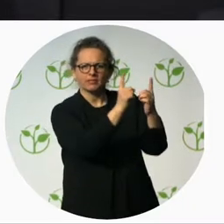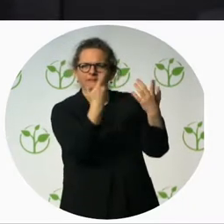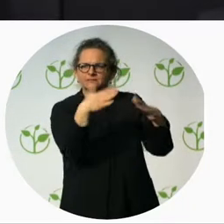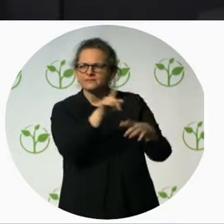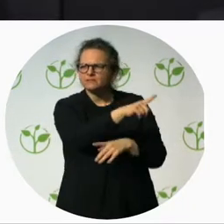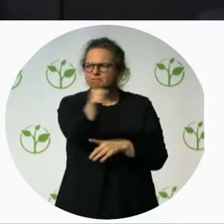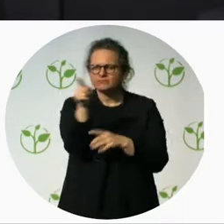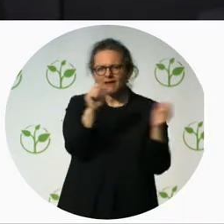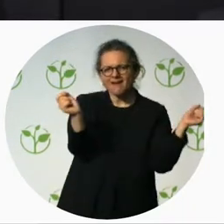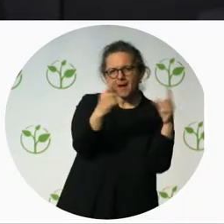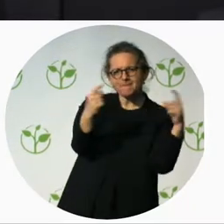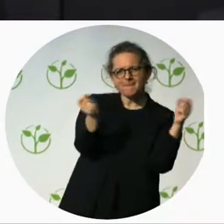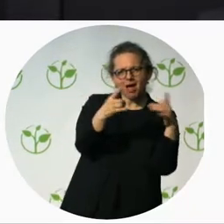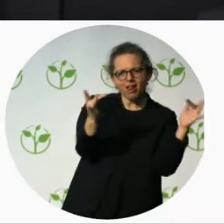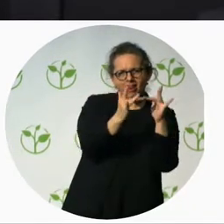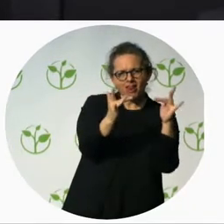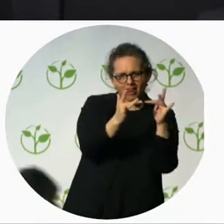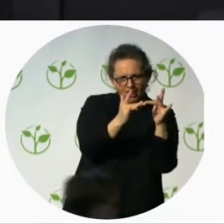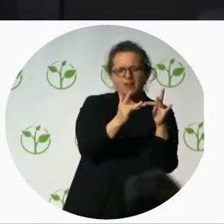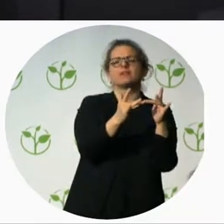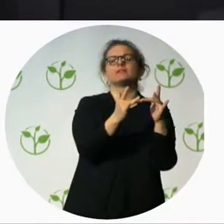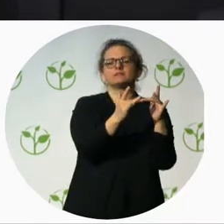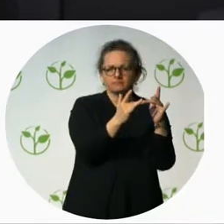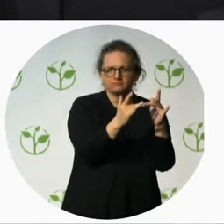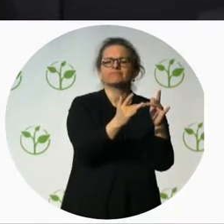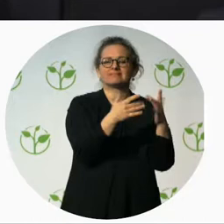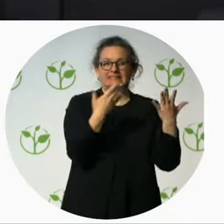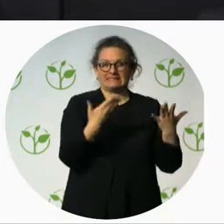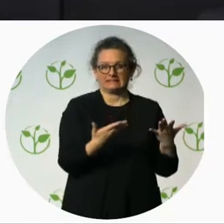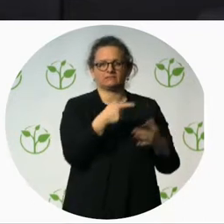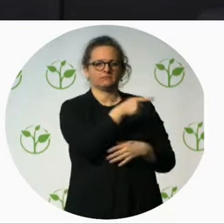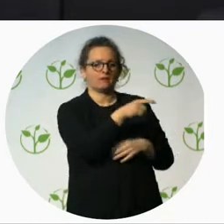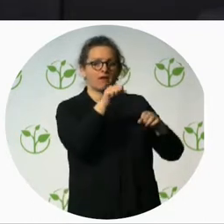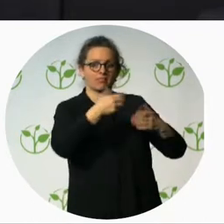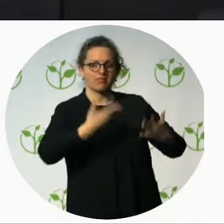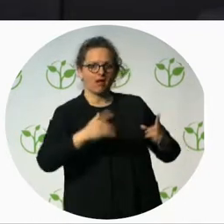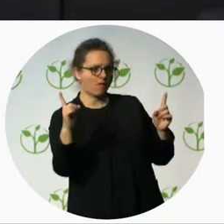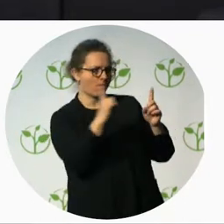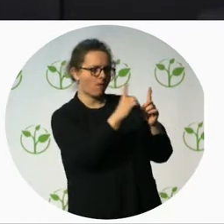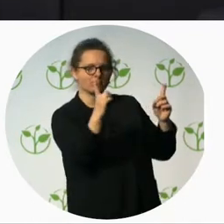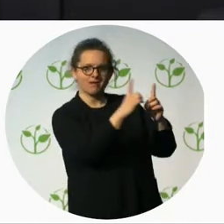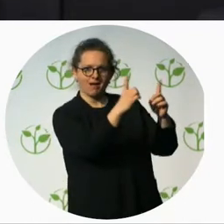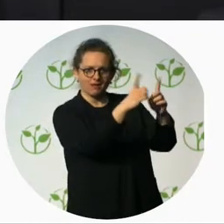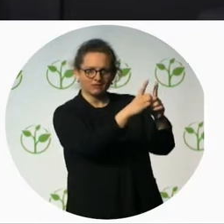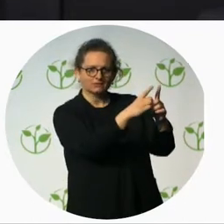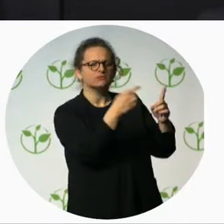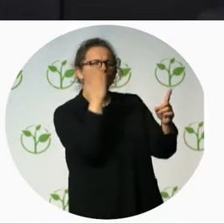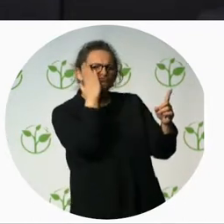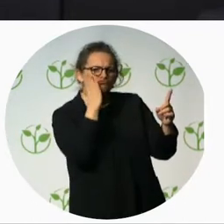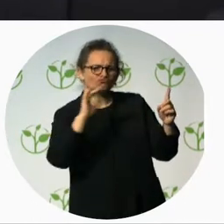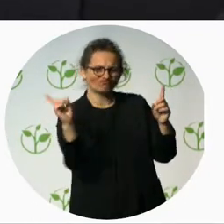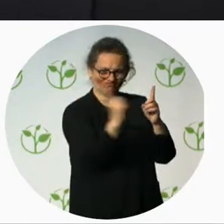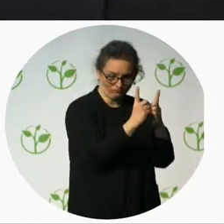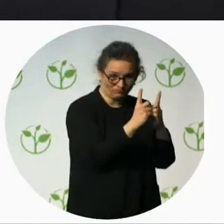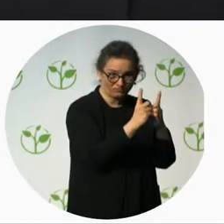before 2 o'clock today. And that's just to ensure that we have a smooth flow of our award ceremony, because it's a really big ceremony and we want to make sure that we have the